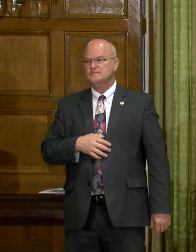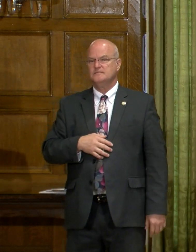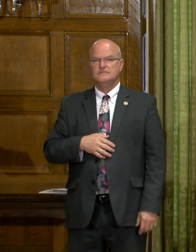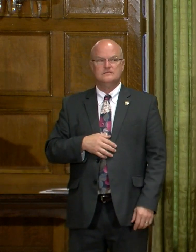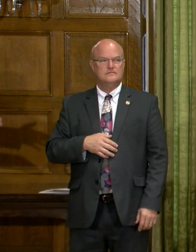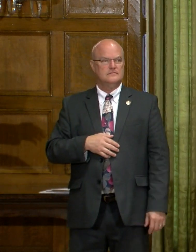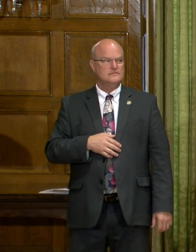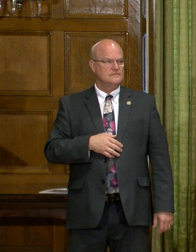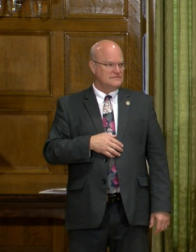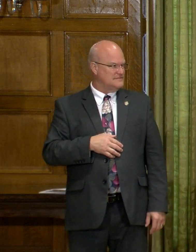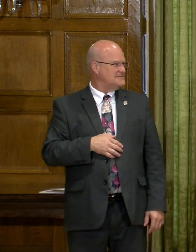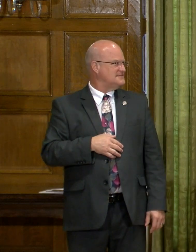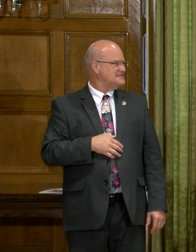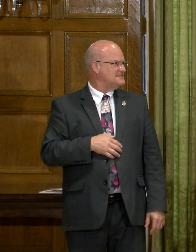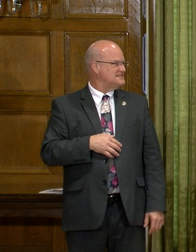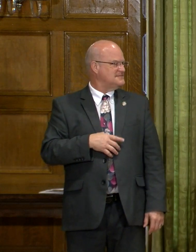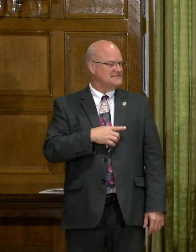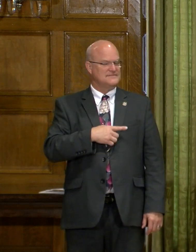Probably.